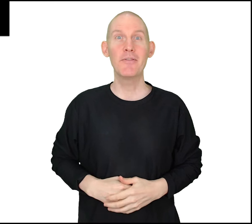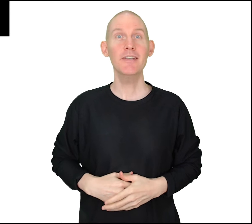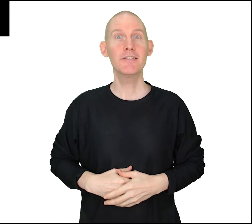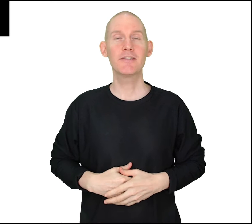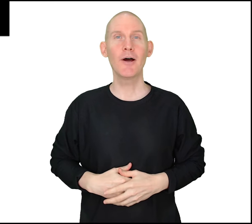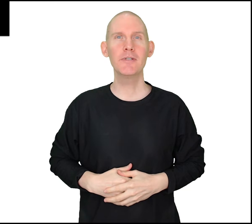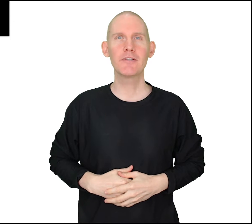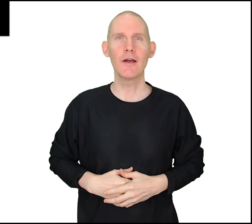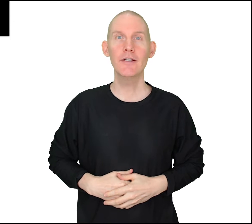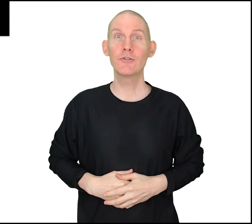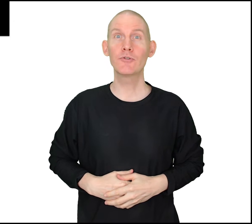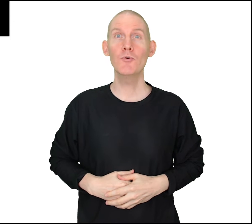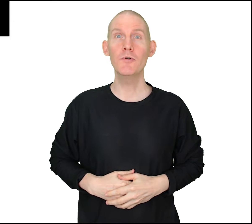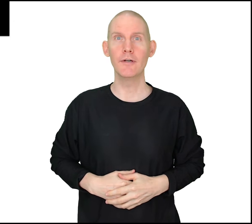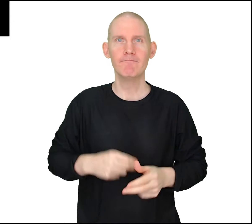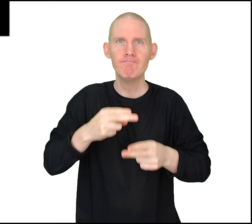This is how we sign soon.